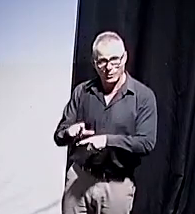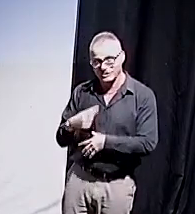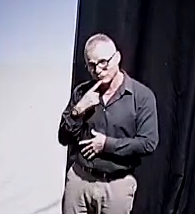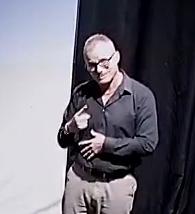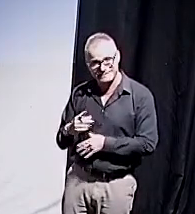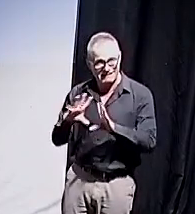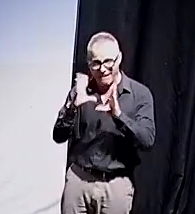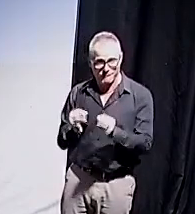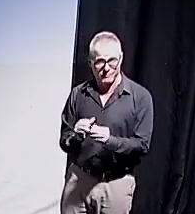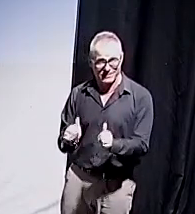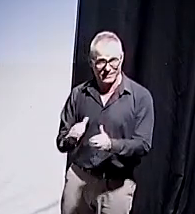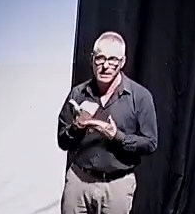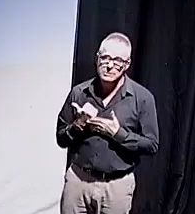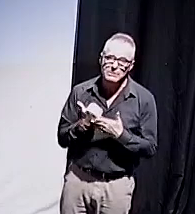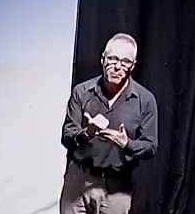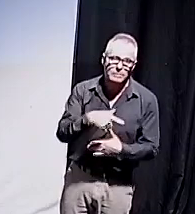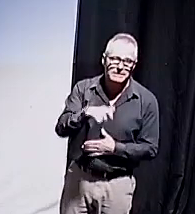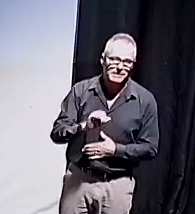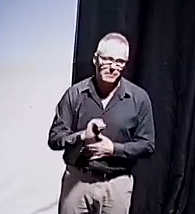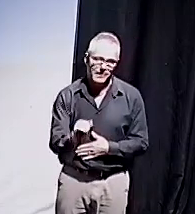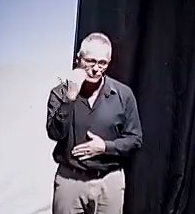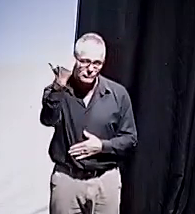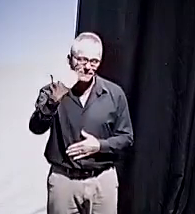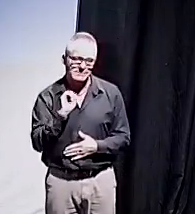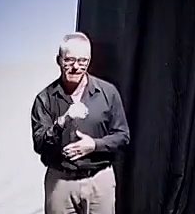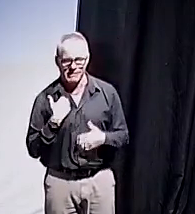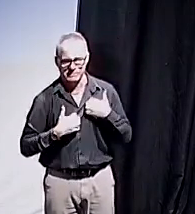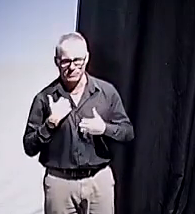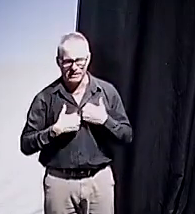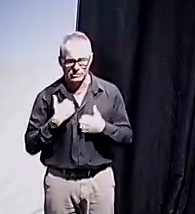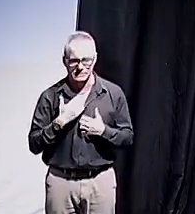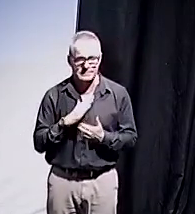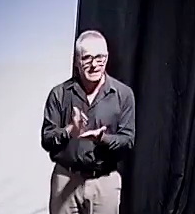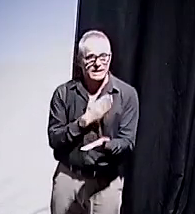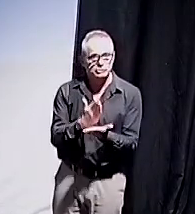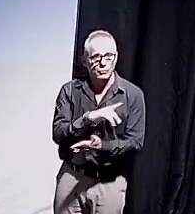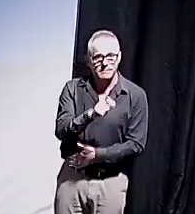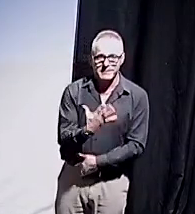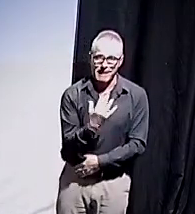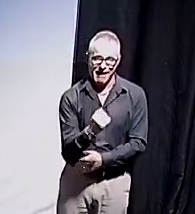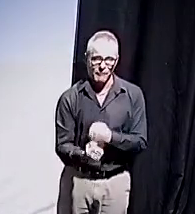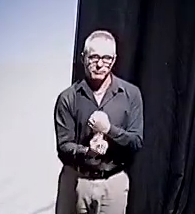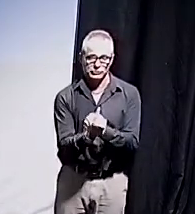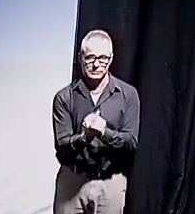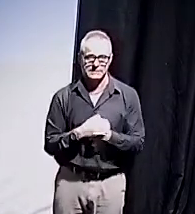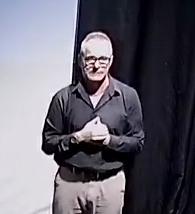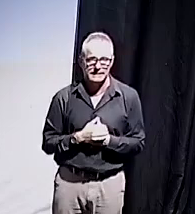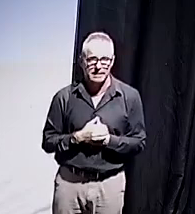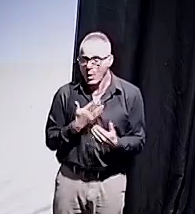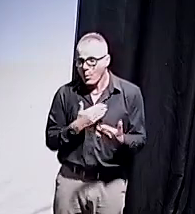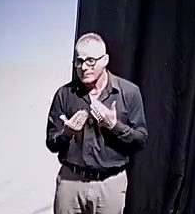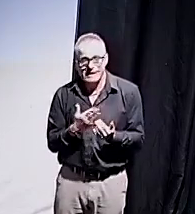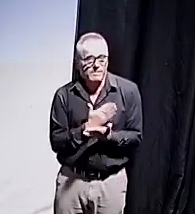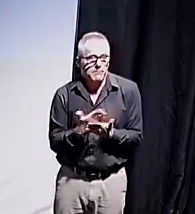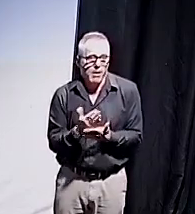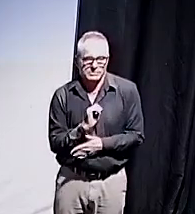all. Supporting people's dreams, aspirations, ensuring people have that opportunity at whatever point in their life, whether